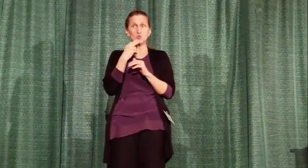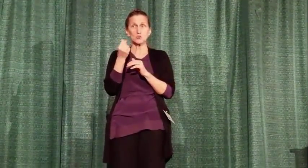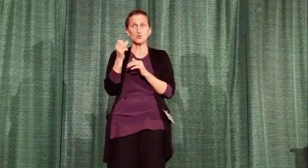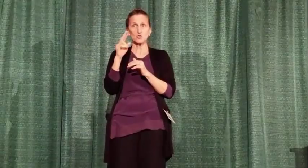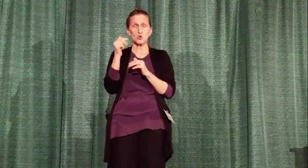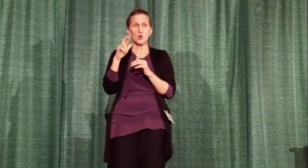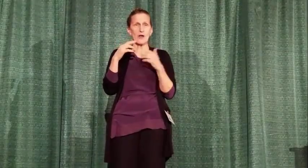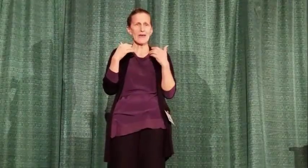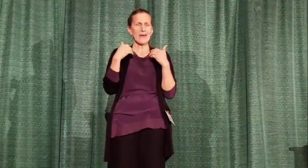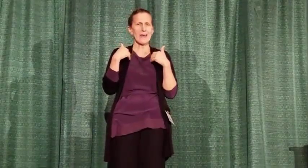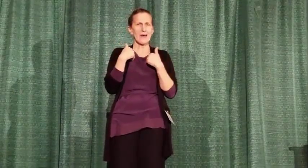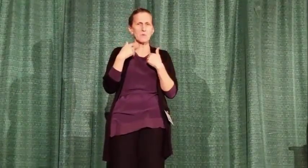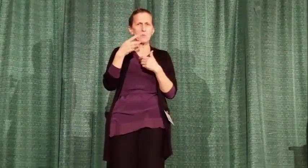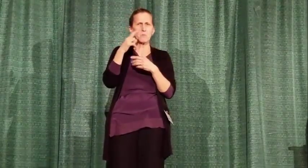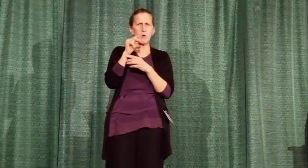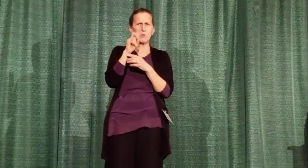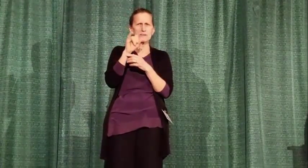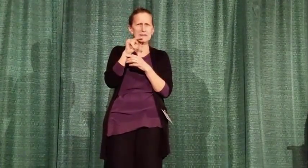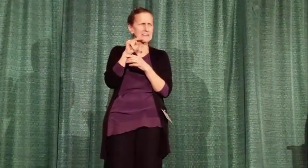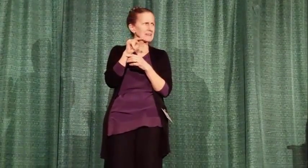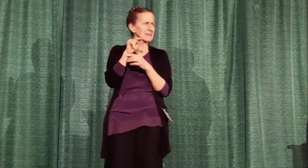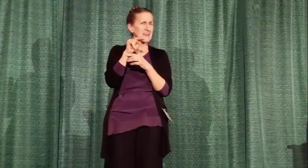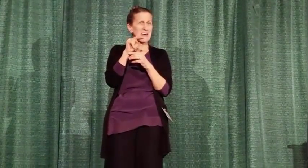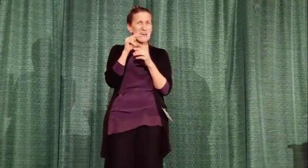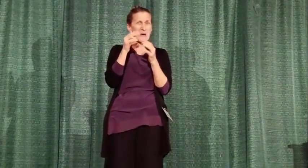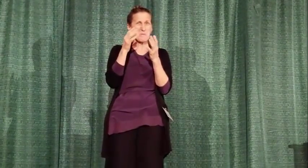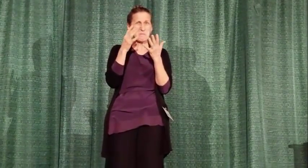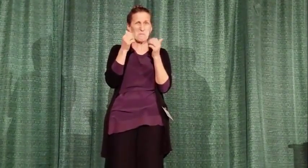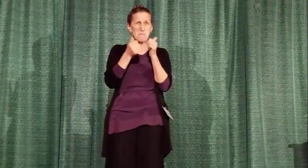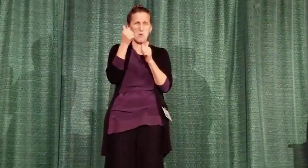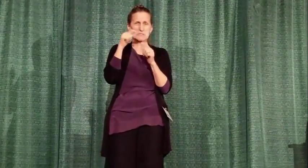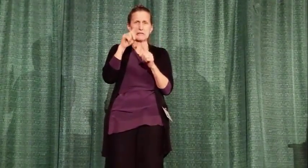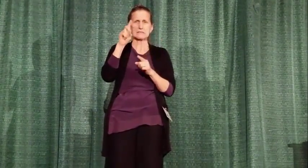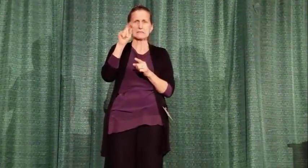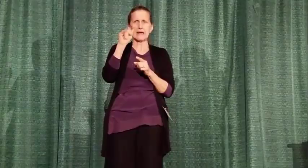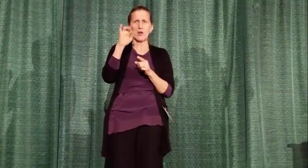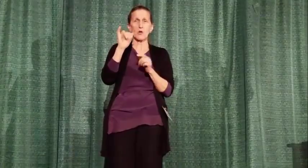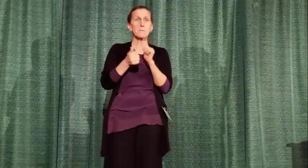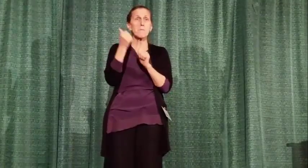animal protein, particularly dairy products. You see, because most Americans have